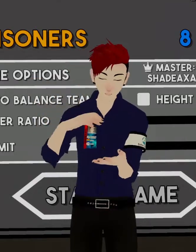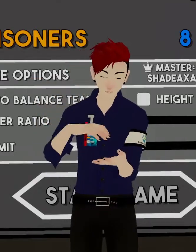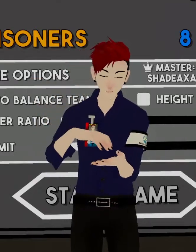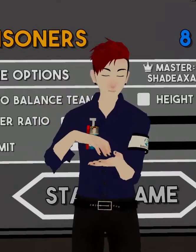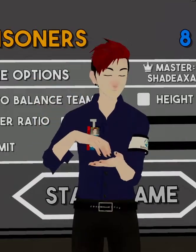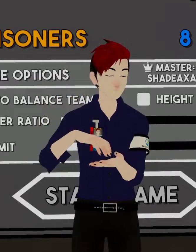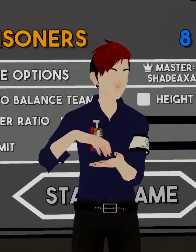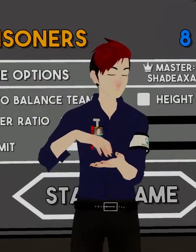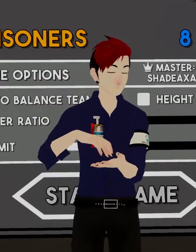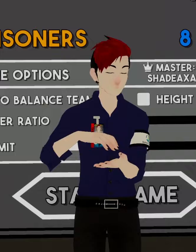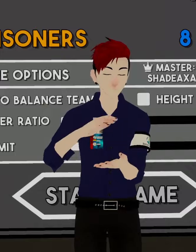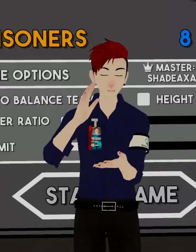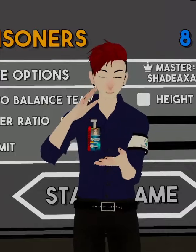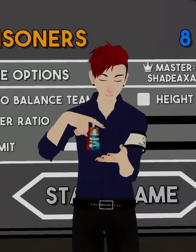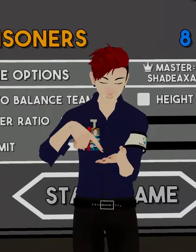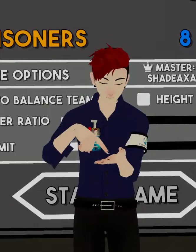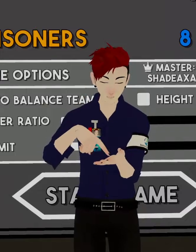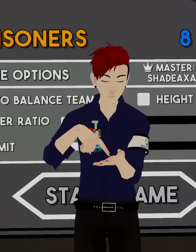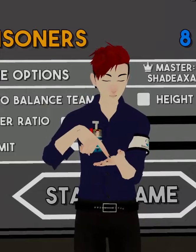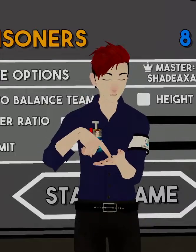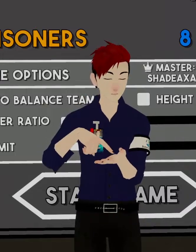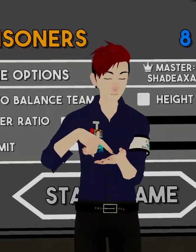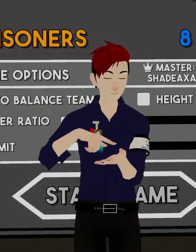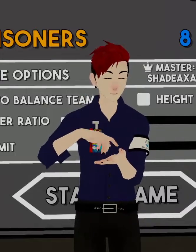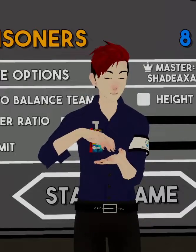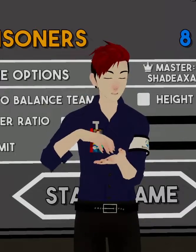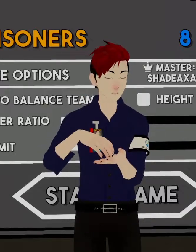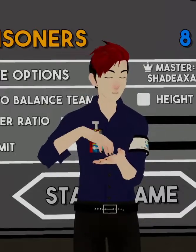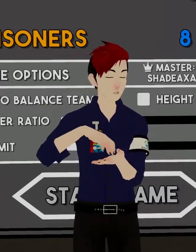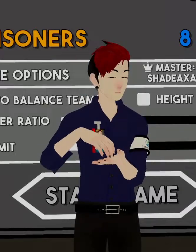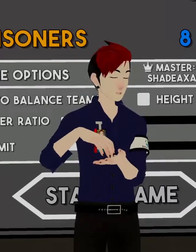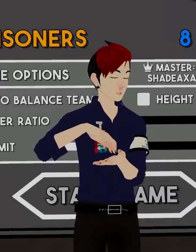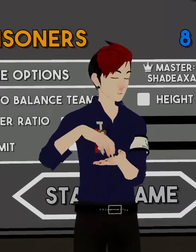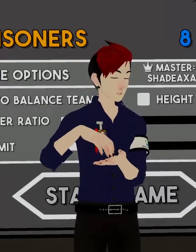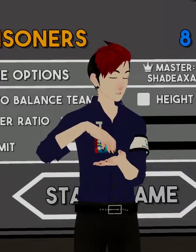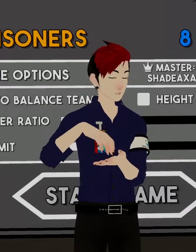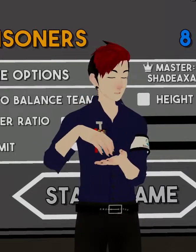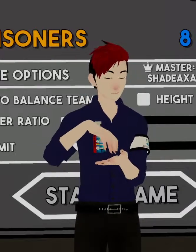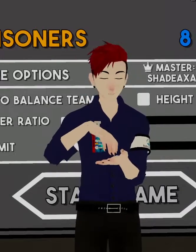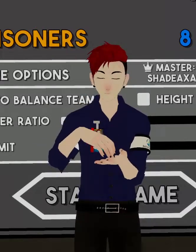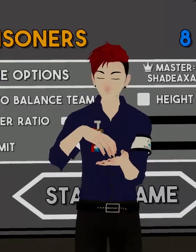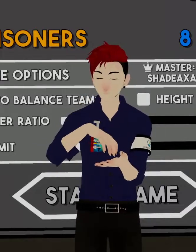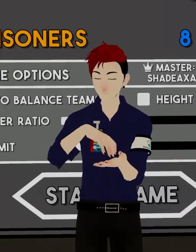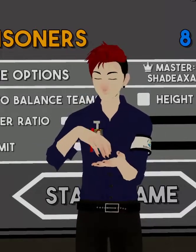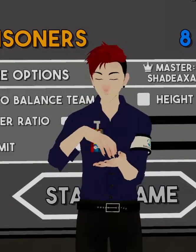hand. You take that middle finger, place it right in the middle of your palm, and kind of rock it back and forth.